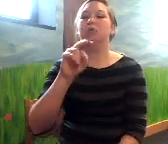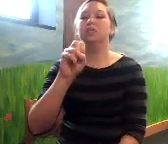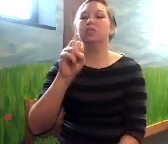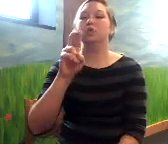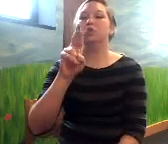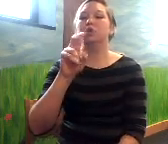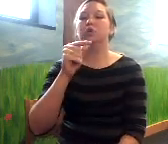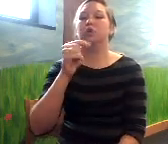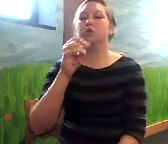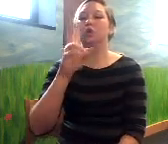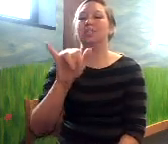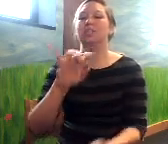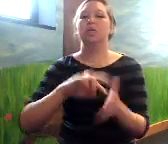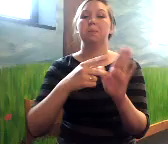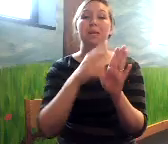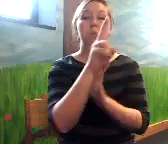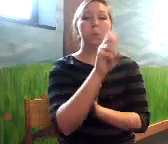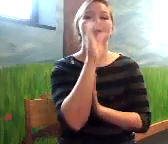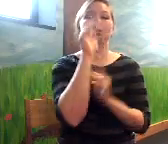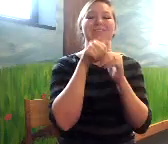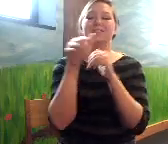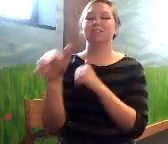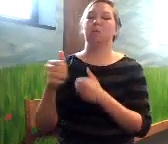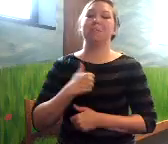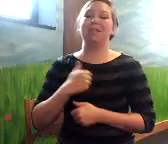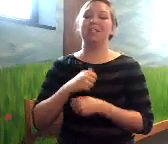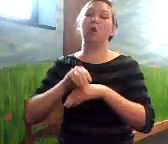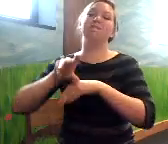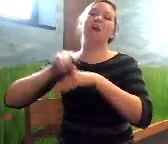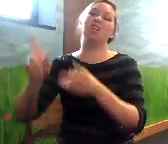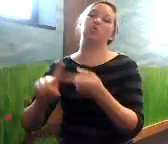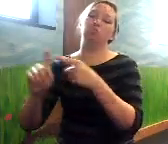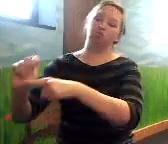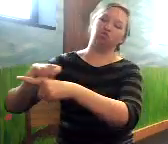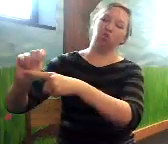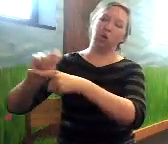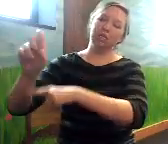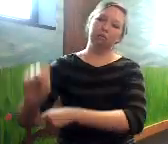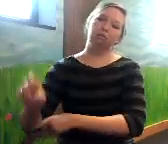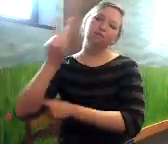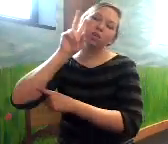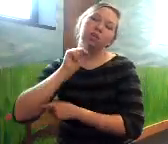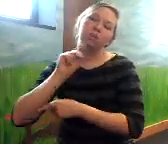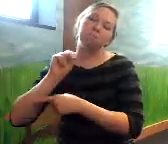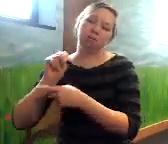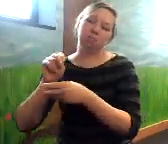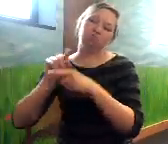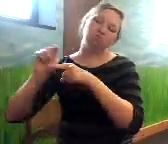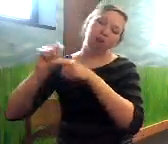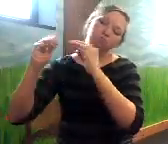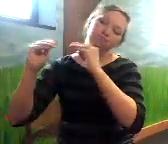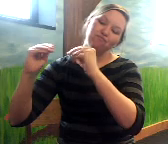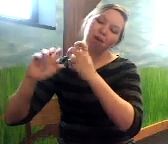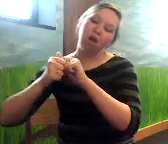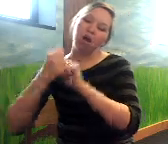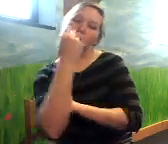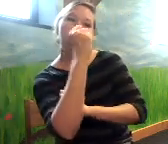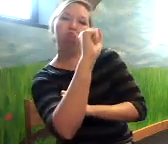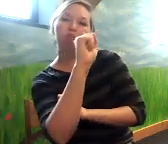So he, some believe, wanted to pull the U.S. out of Vietnam, but